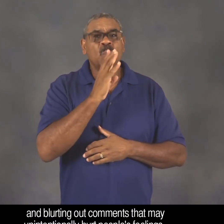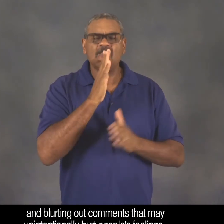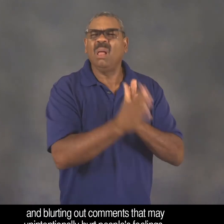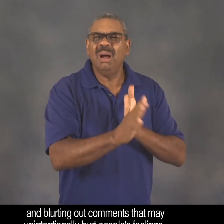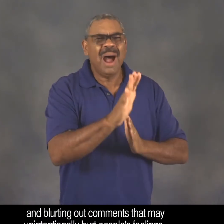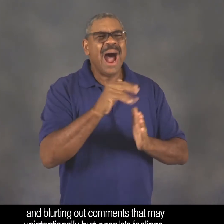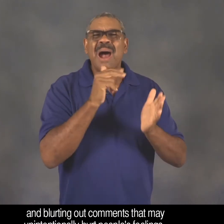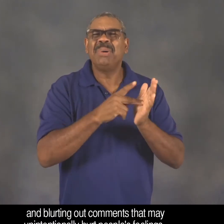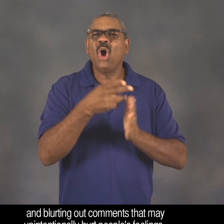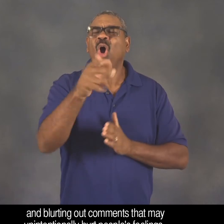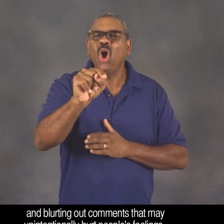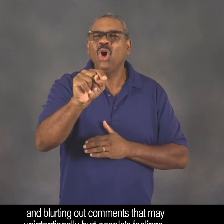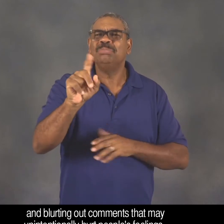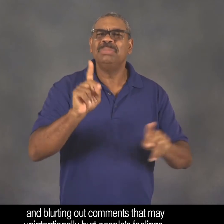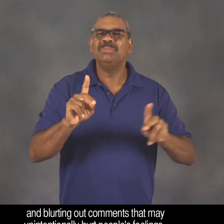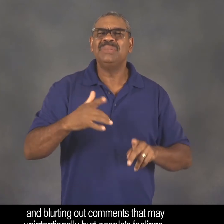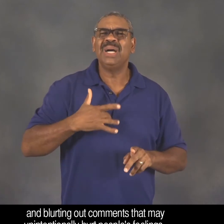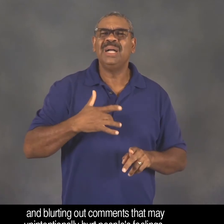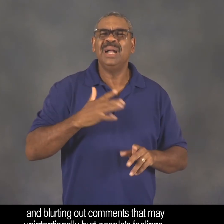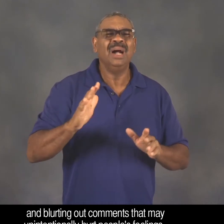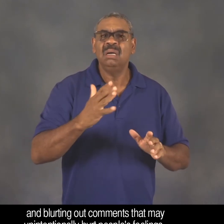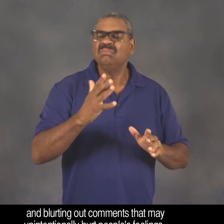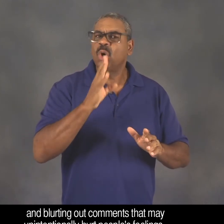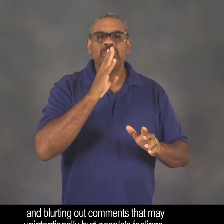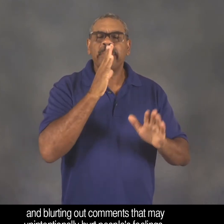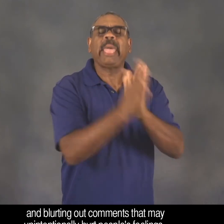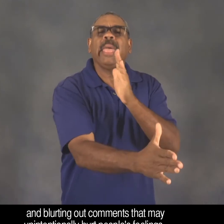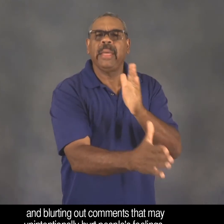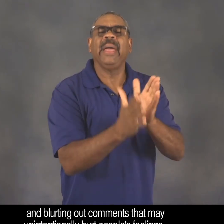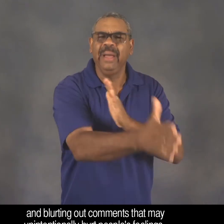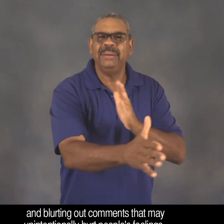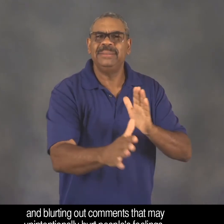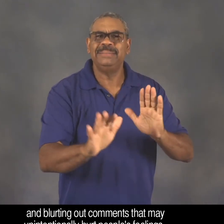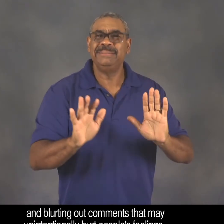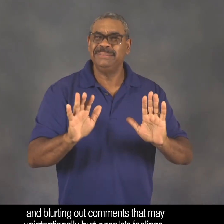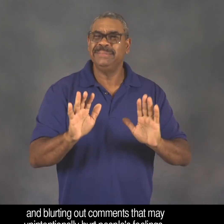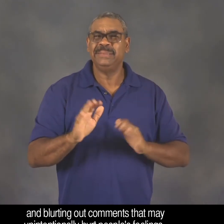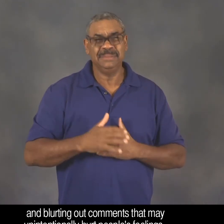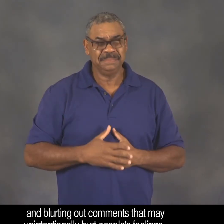and blurting out comments that may unintentionally hurt people's feelings.